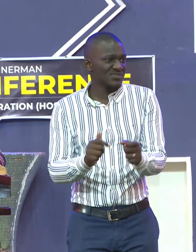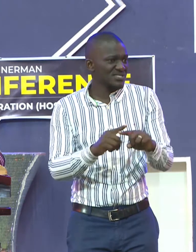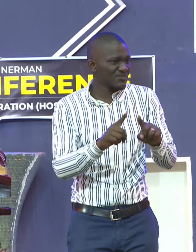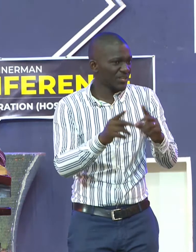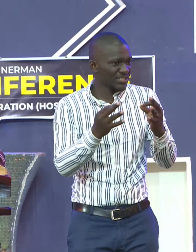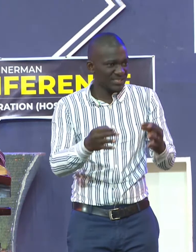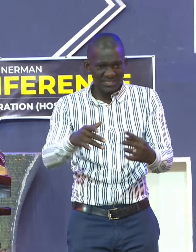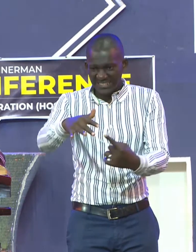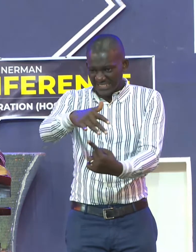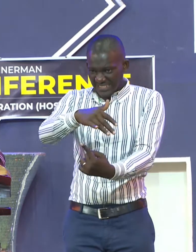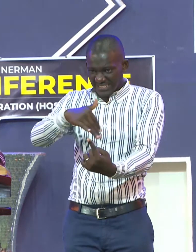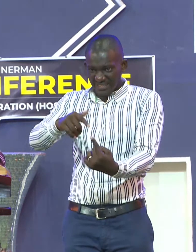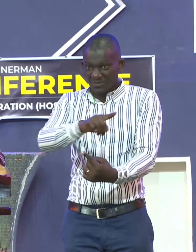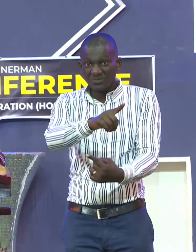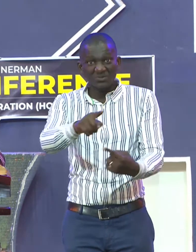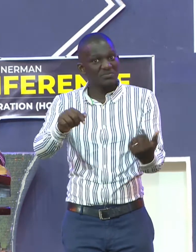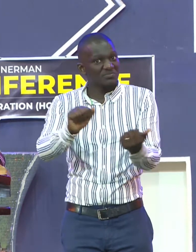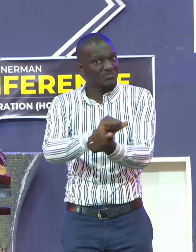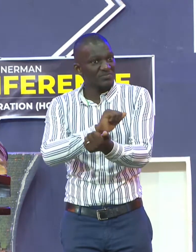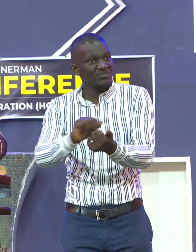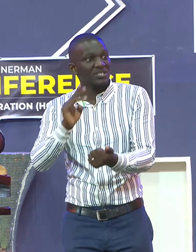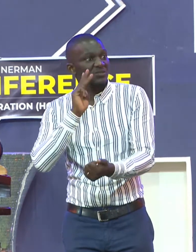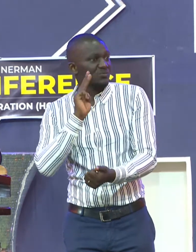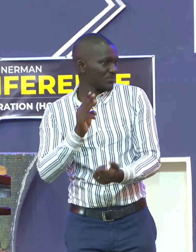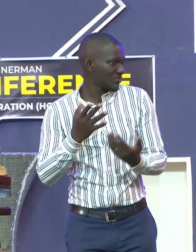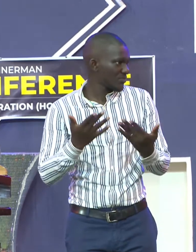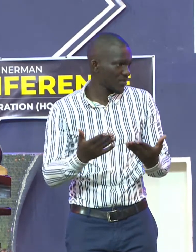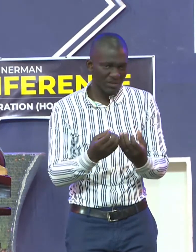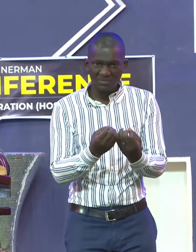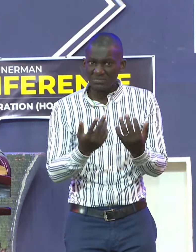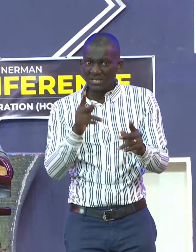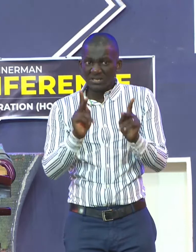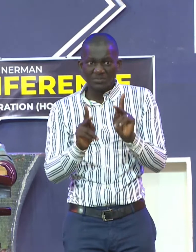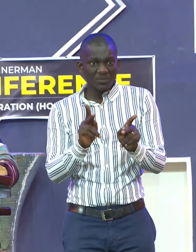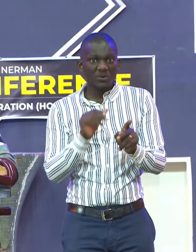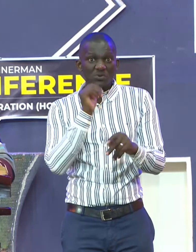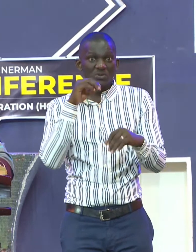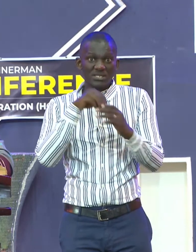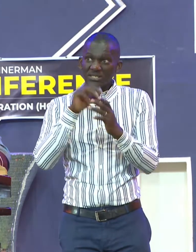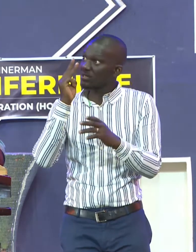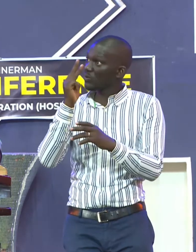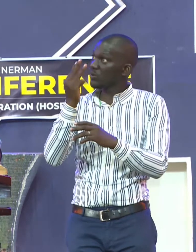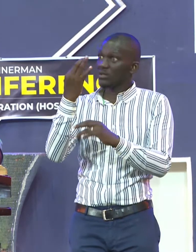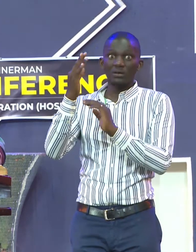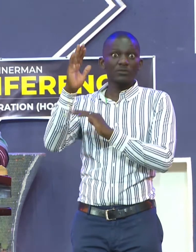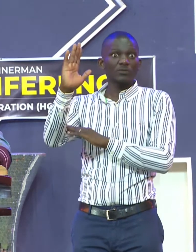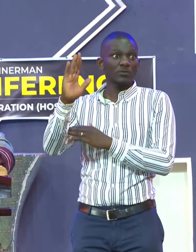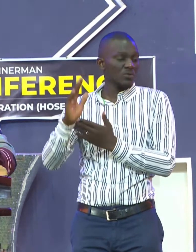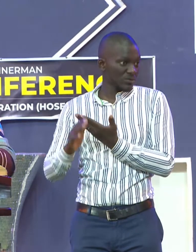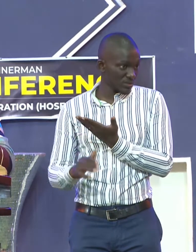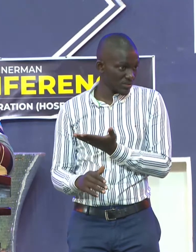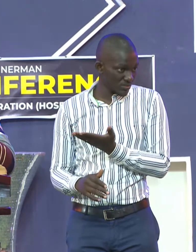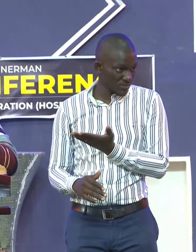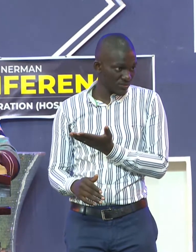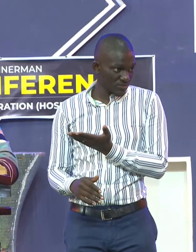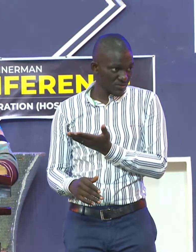The things around you will be torn. All the people that are not in the will of